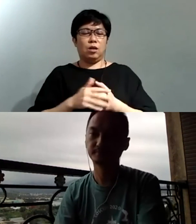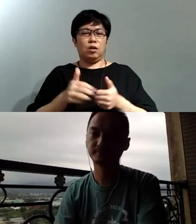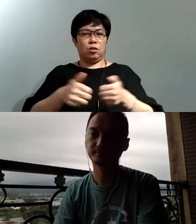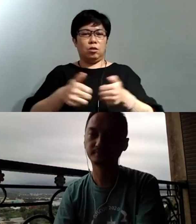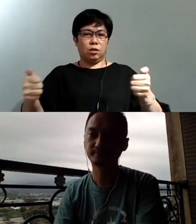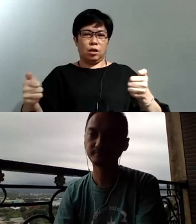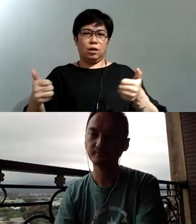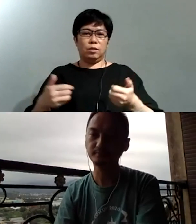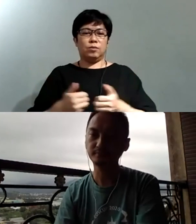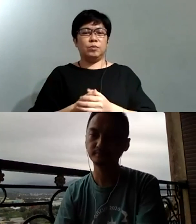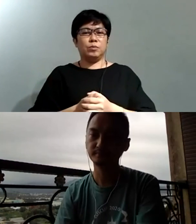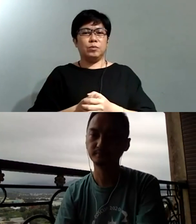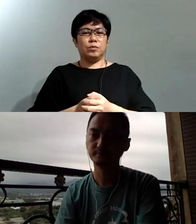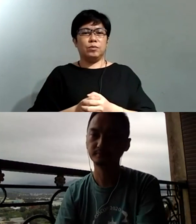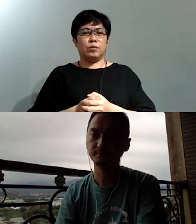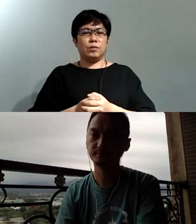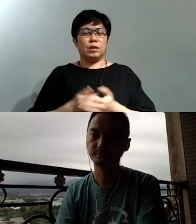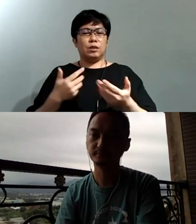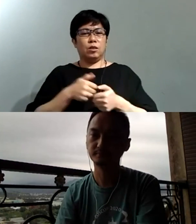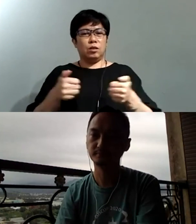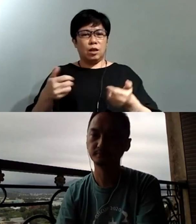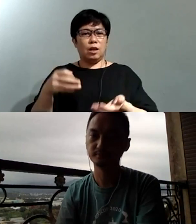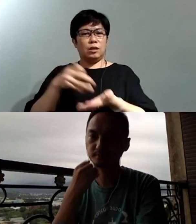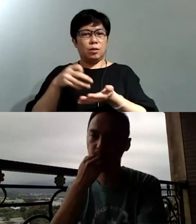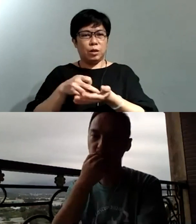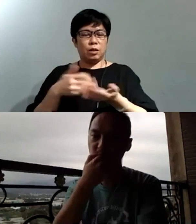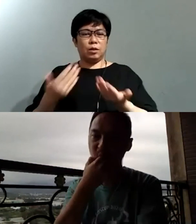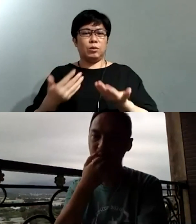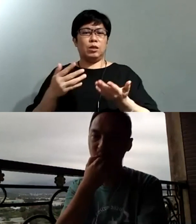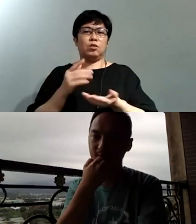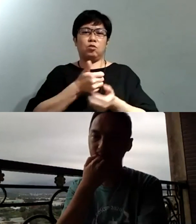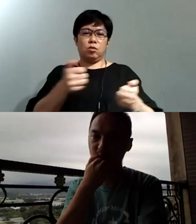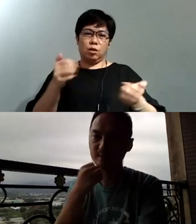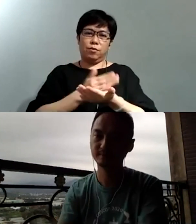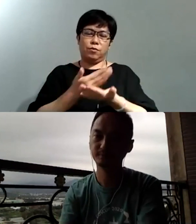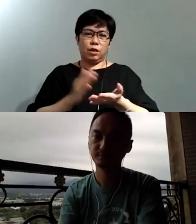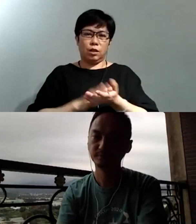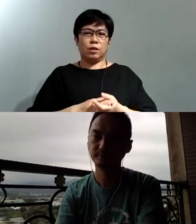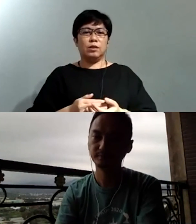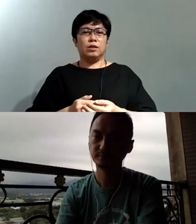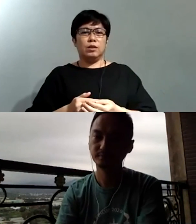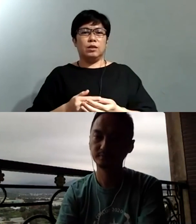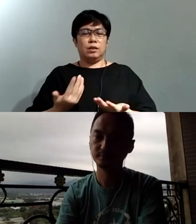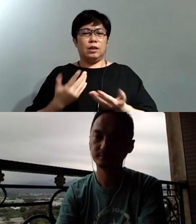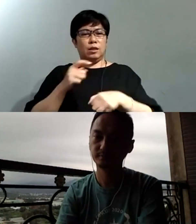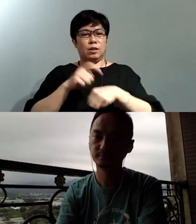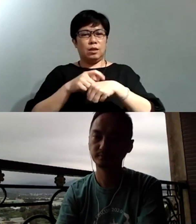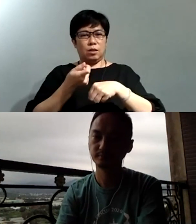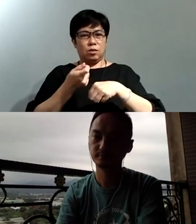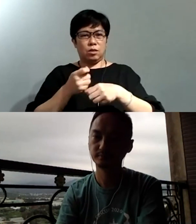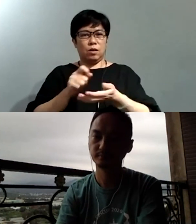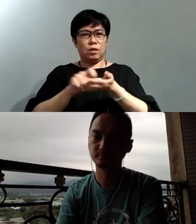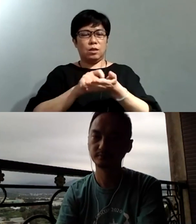shared much of their experience in this field. Please take a few minutes to help us fill in the survey, which is already placed in the